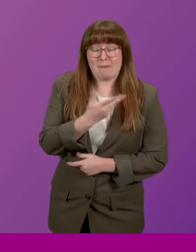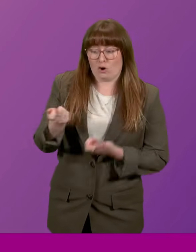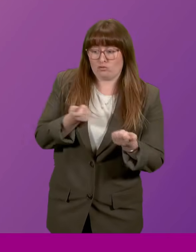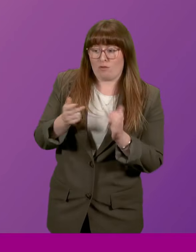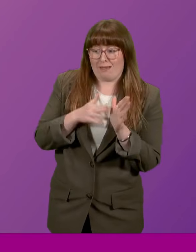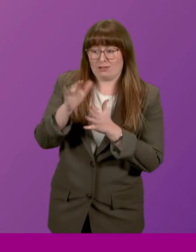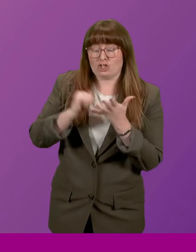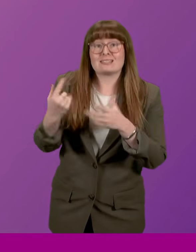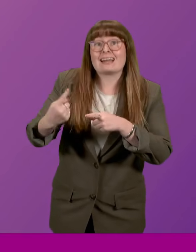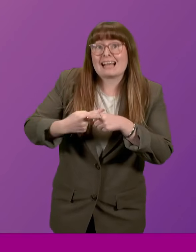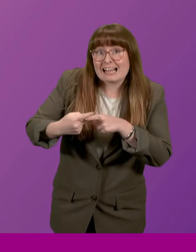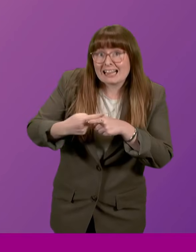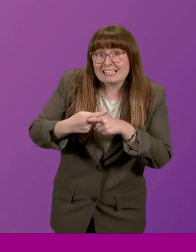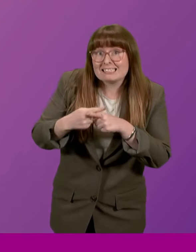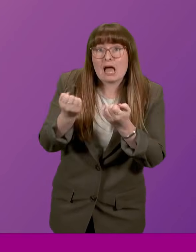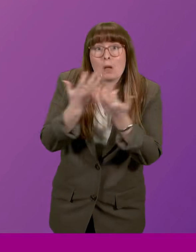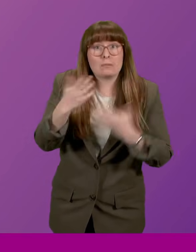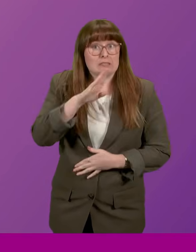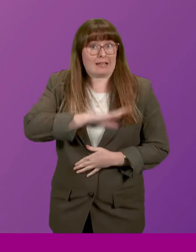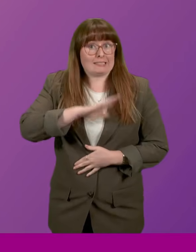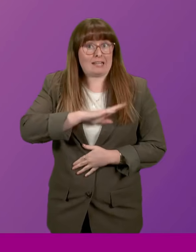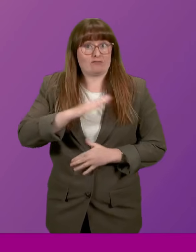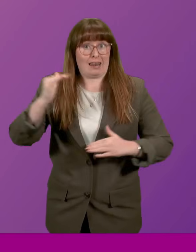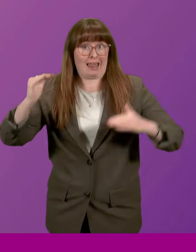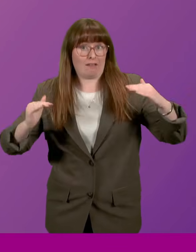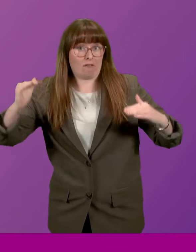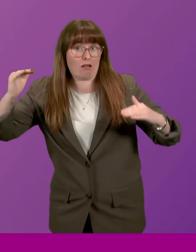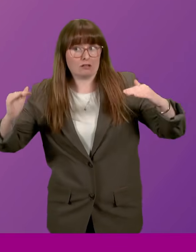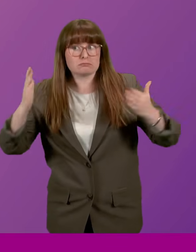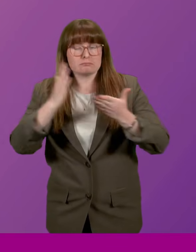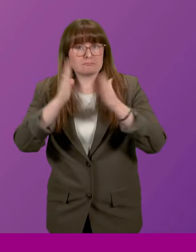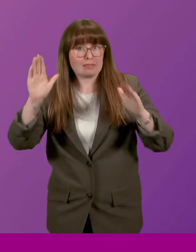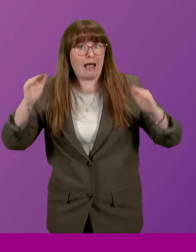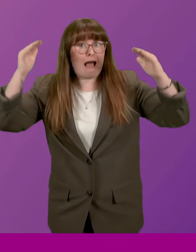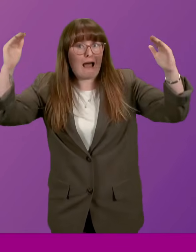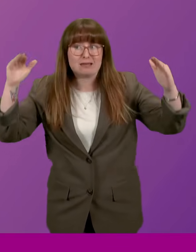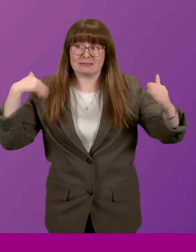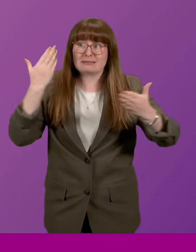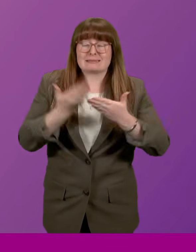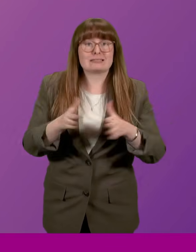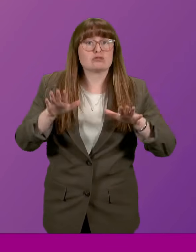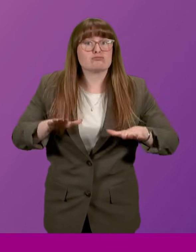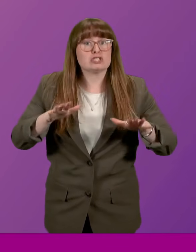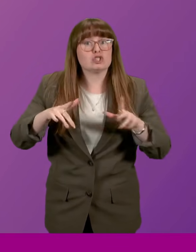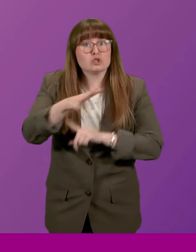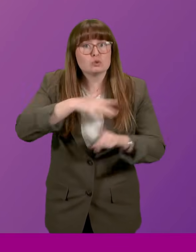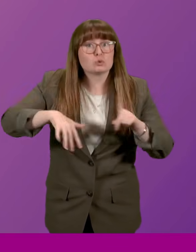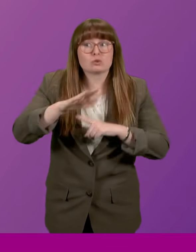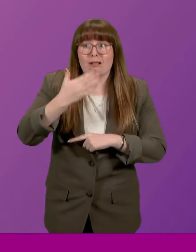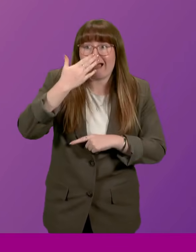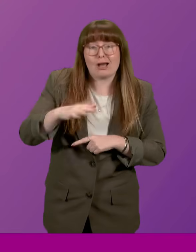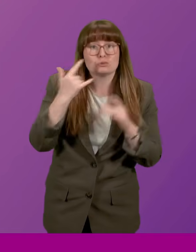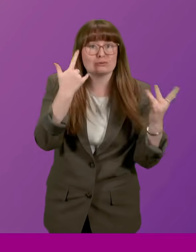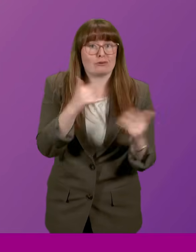NHS England, levels of dissatisfaction are currently at their highest since the British Social Attitude